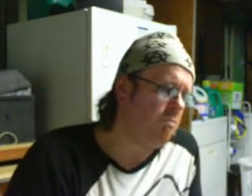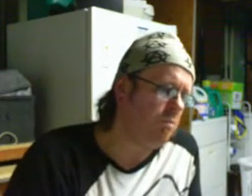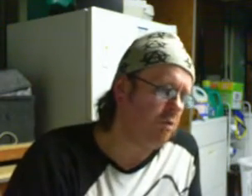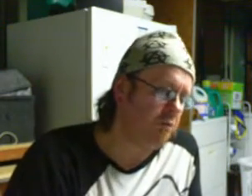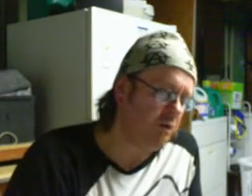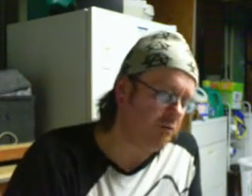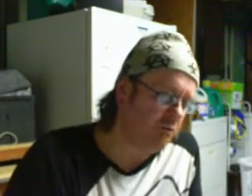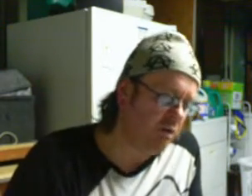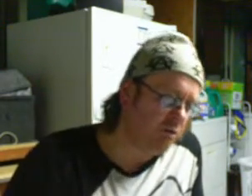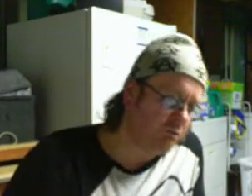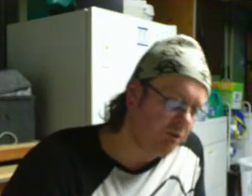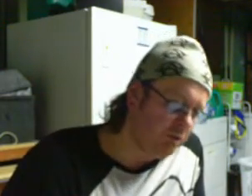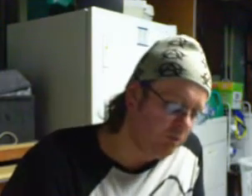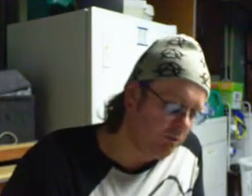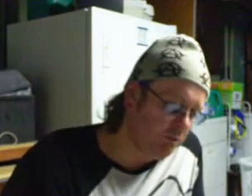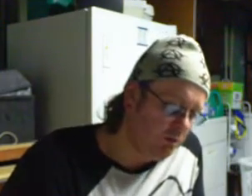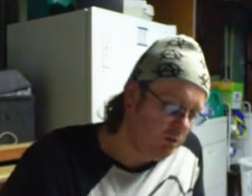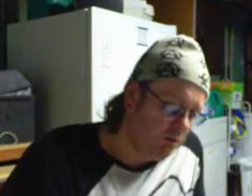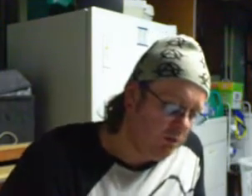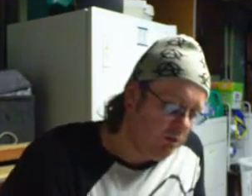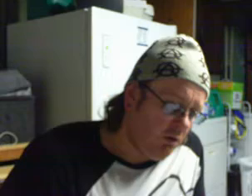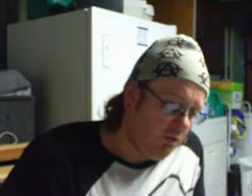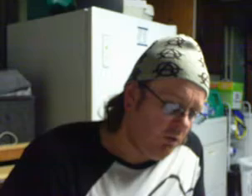other countries other than Israel, which